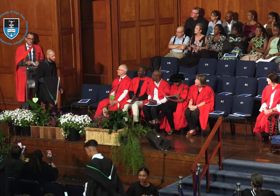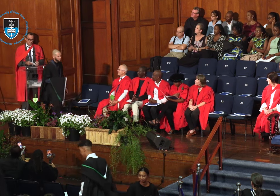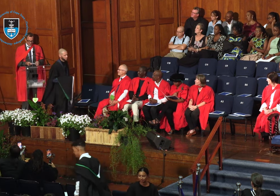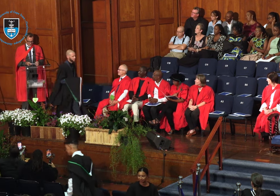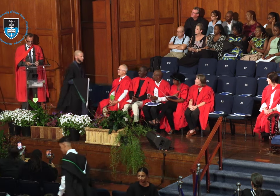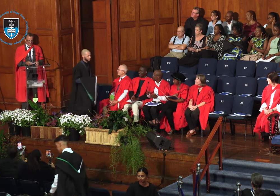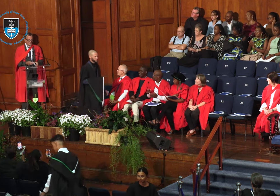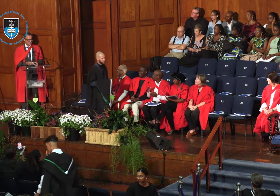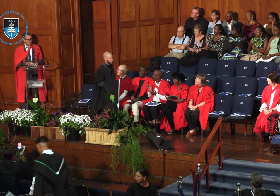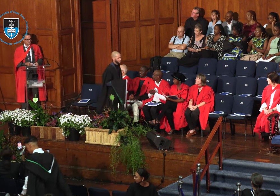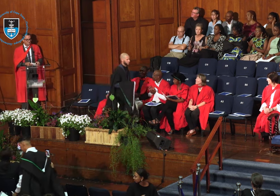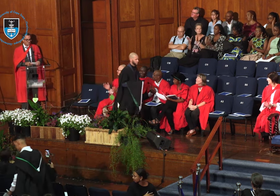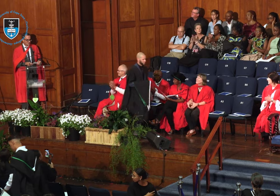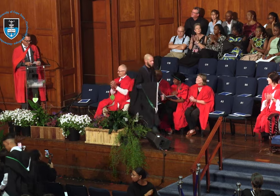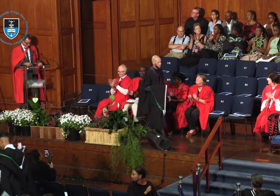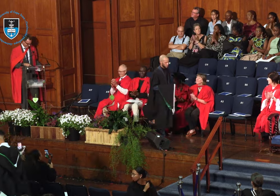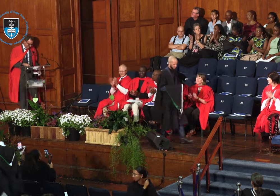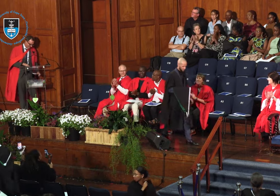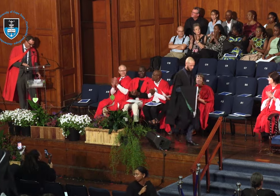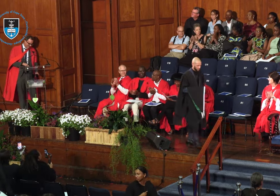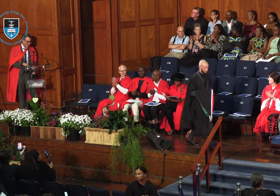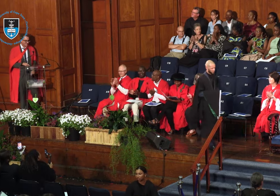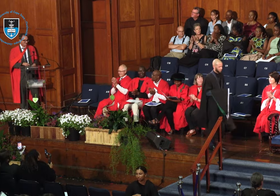Taufik Khan.